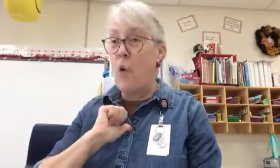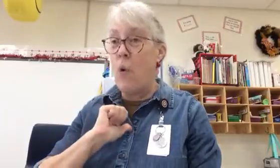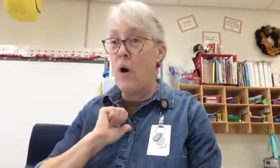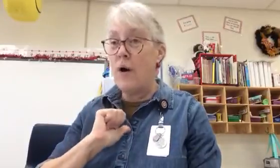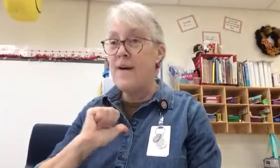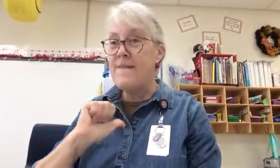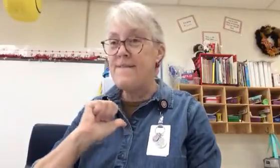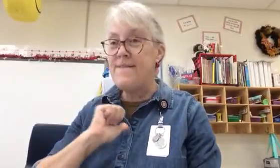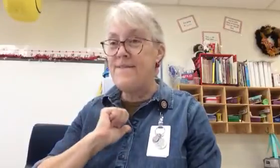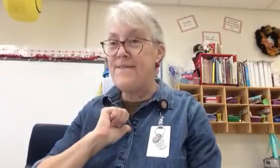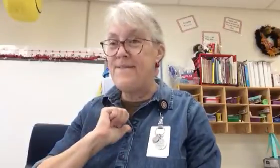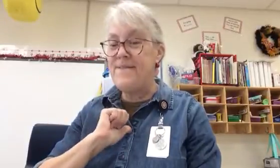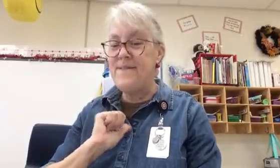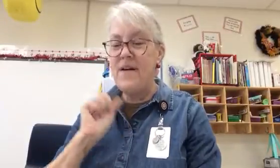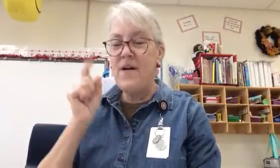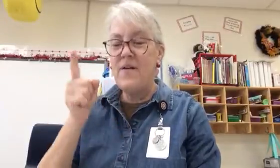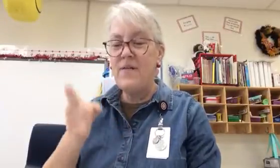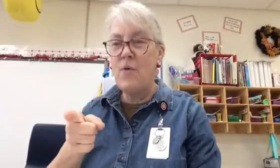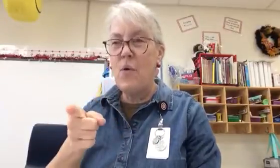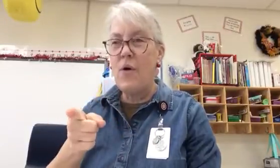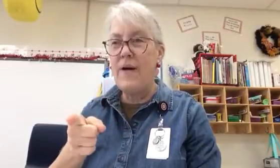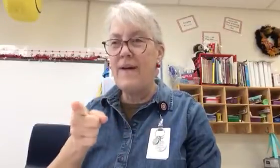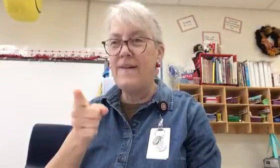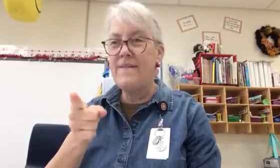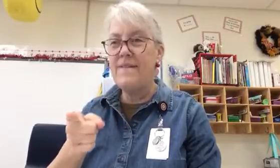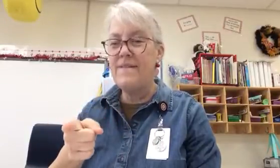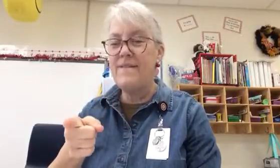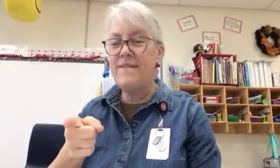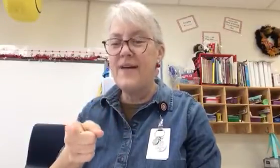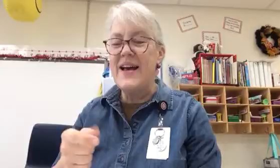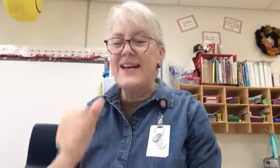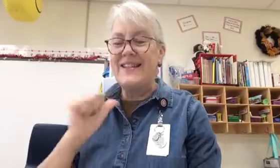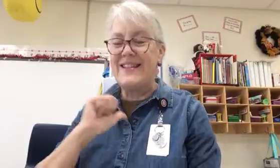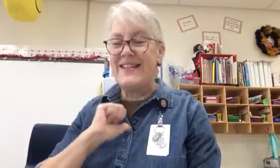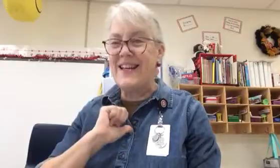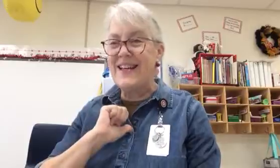6